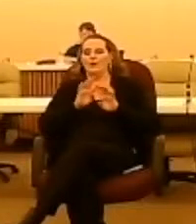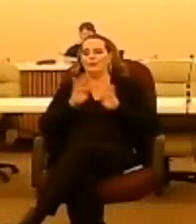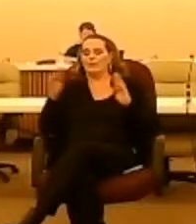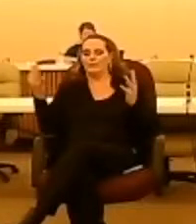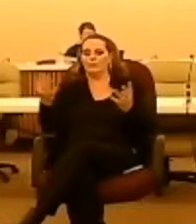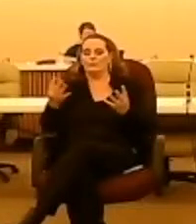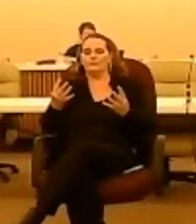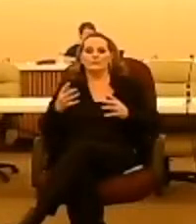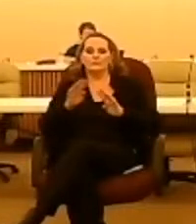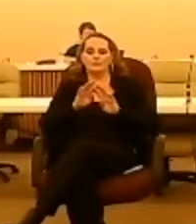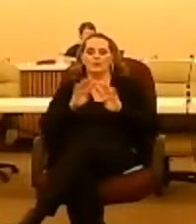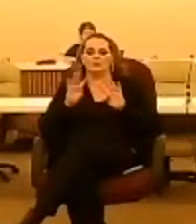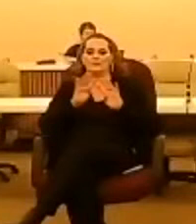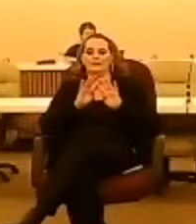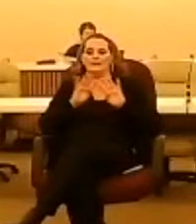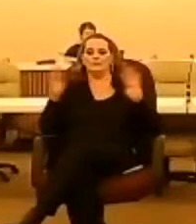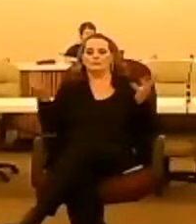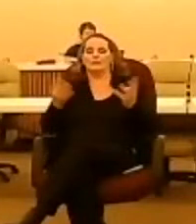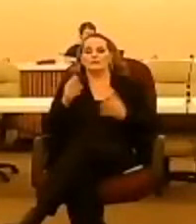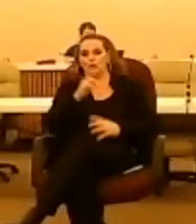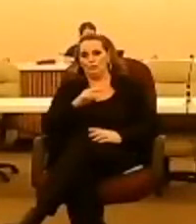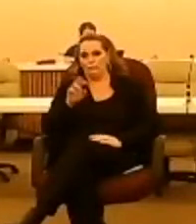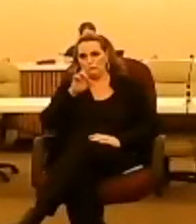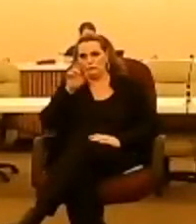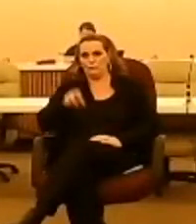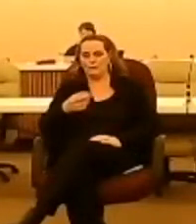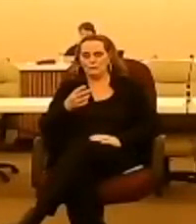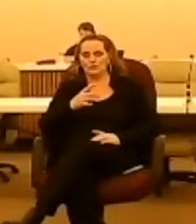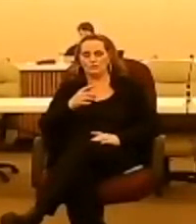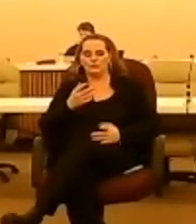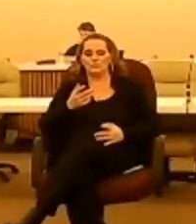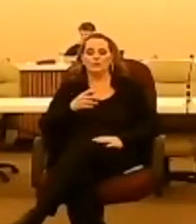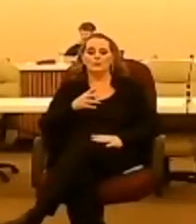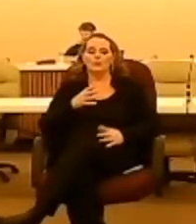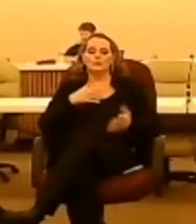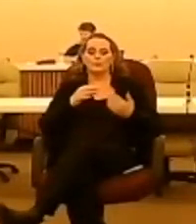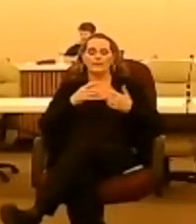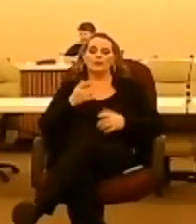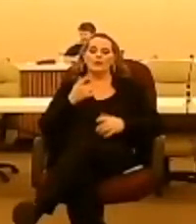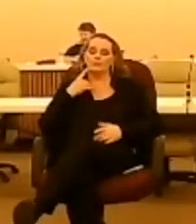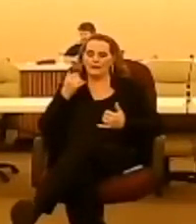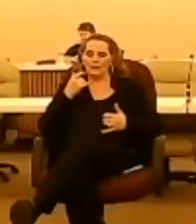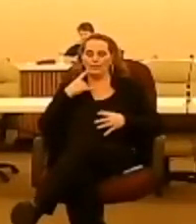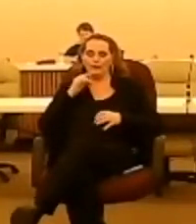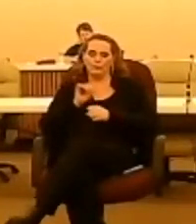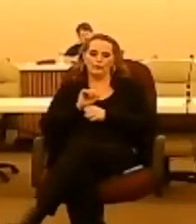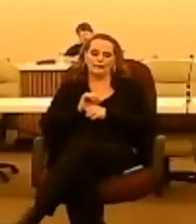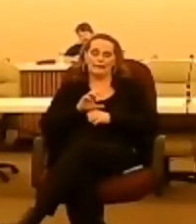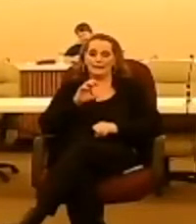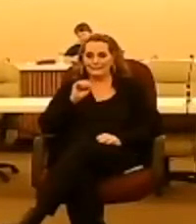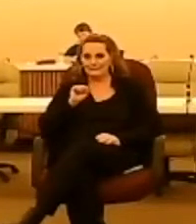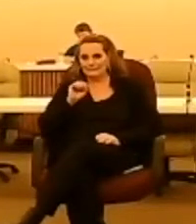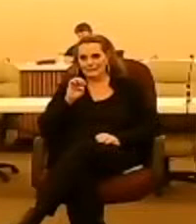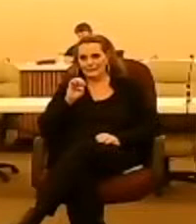facility. So that is moving forward. They are working on the Sears wing,